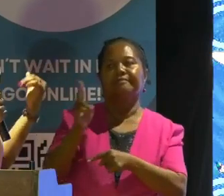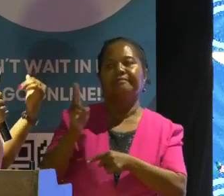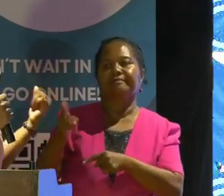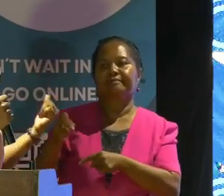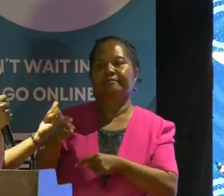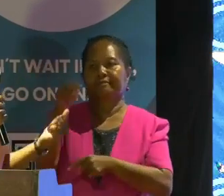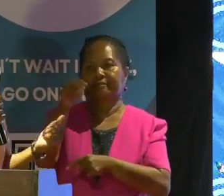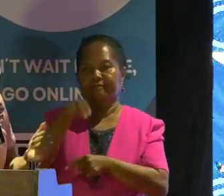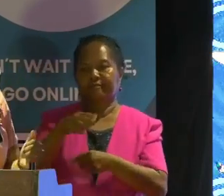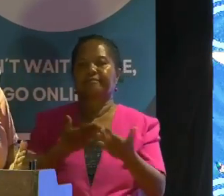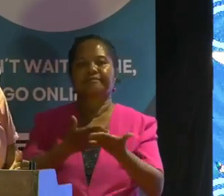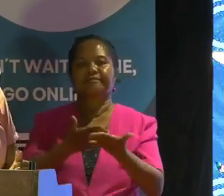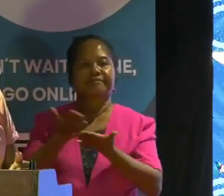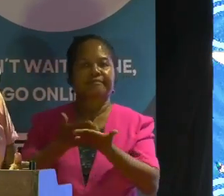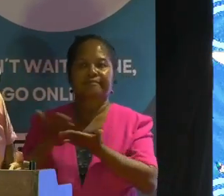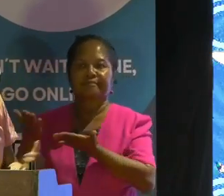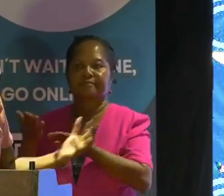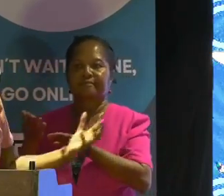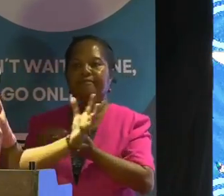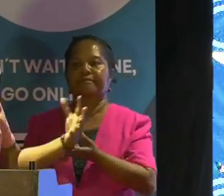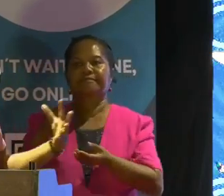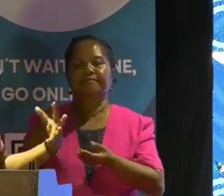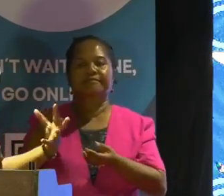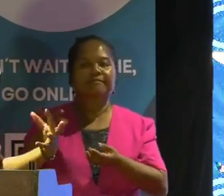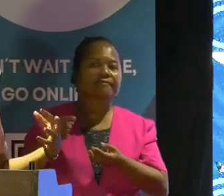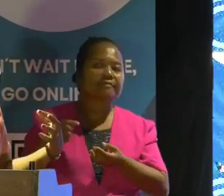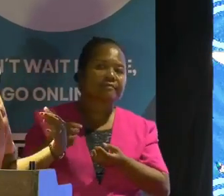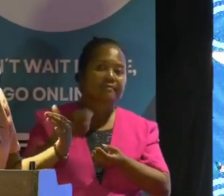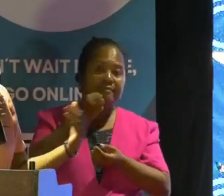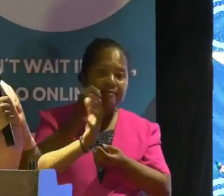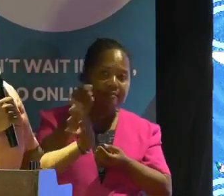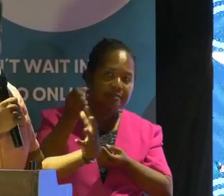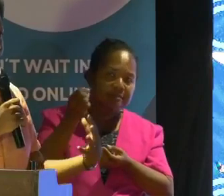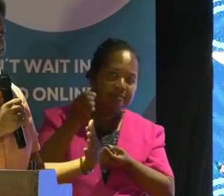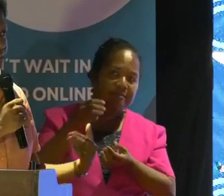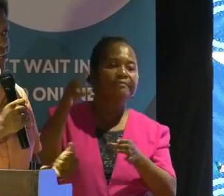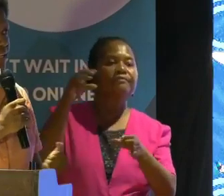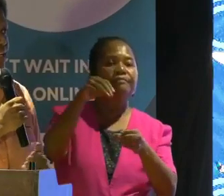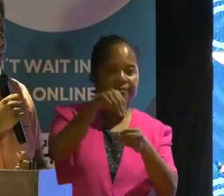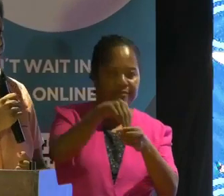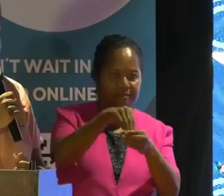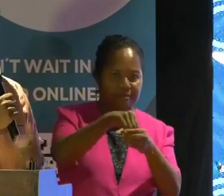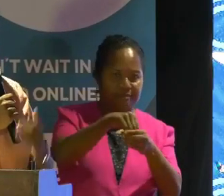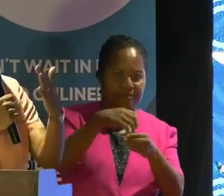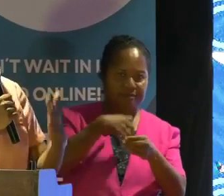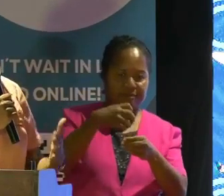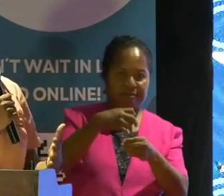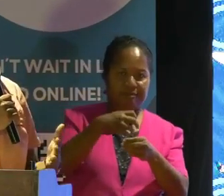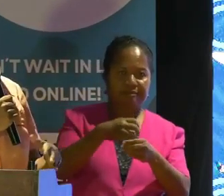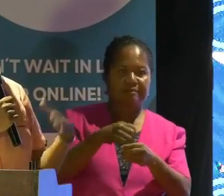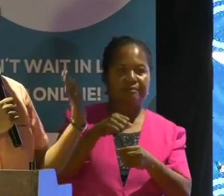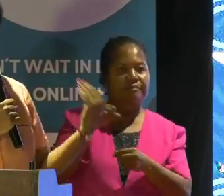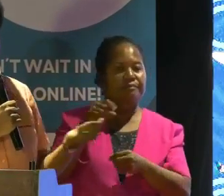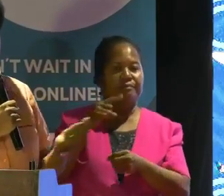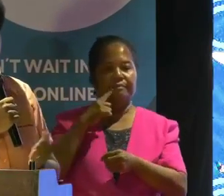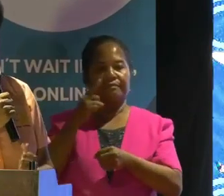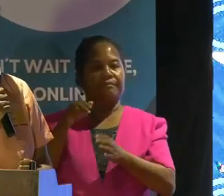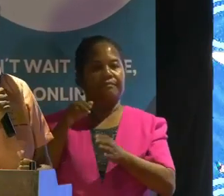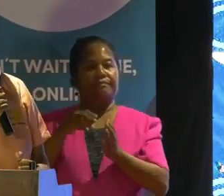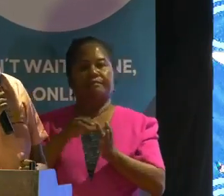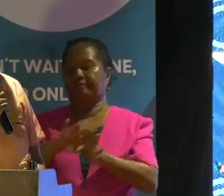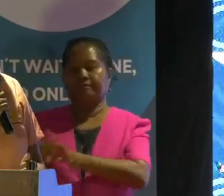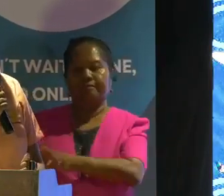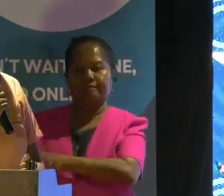would require their services. As much IRC wants to make it inclusive, some you may not can segregate him